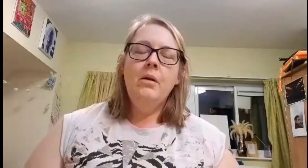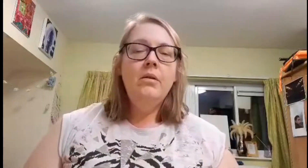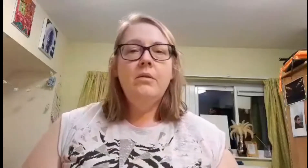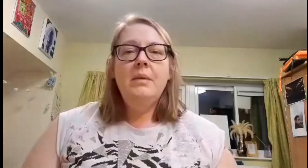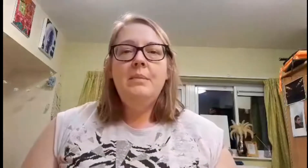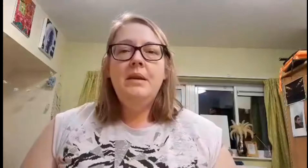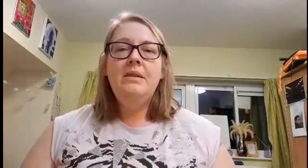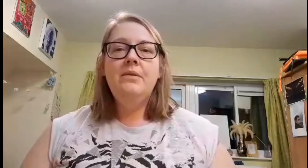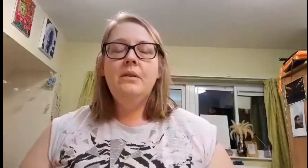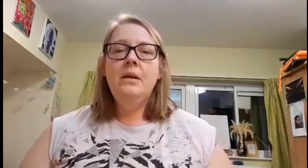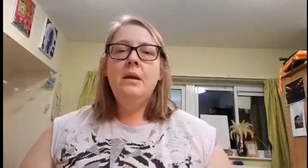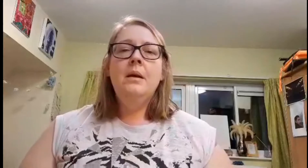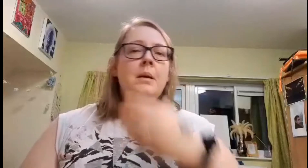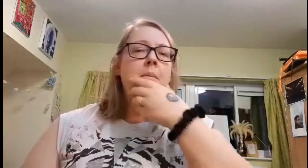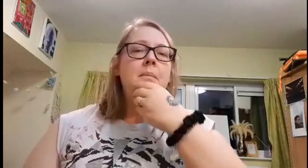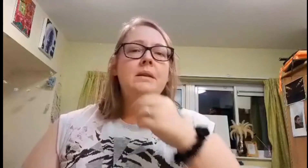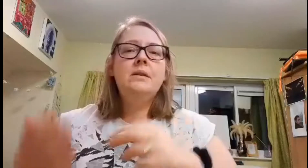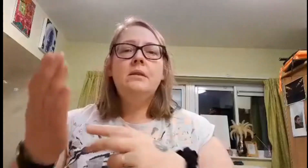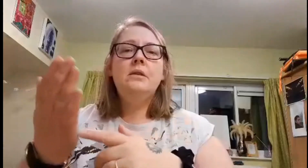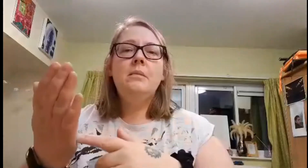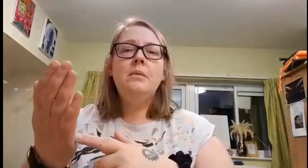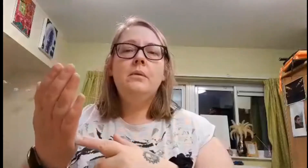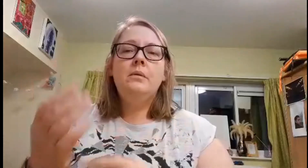or maybe even Mr. Tumble.